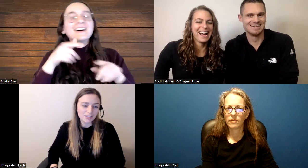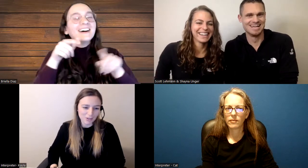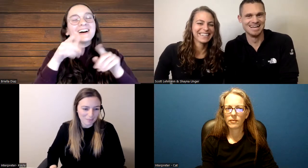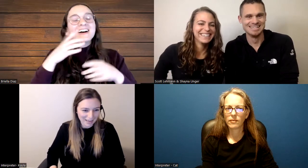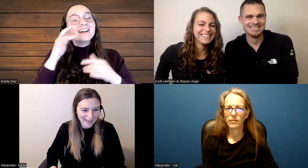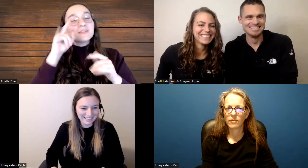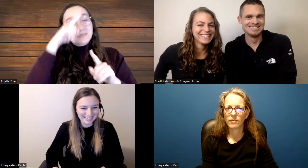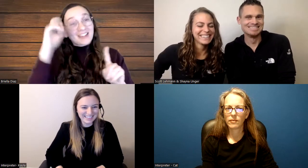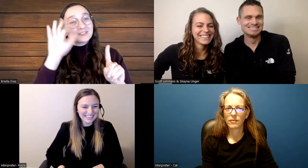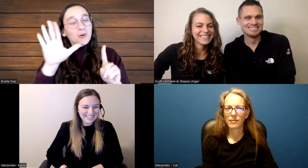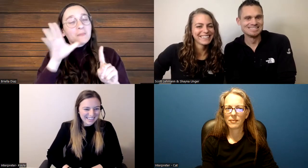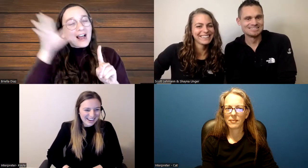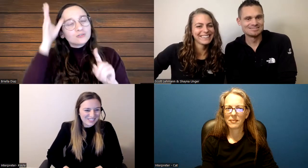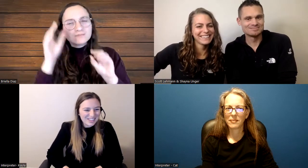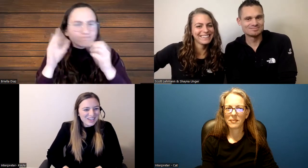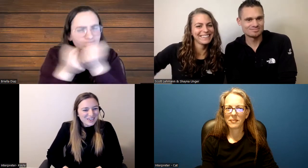your kids. Sorry, my cat.